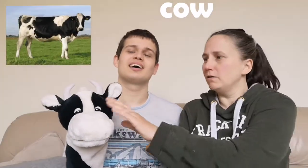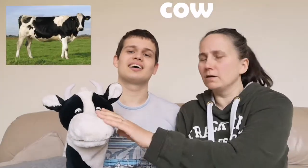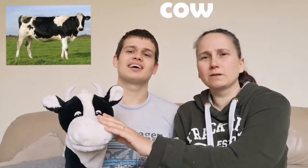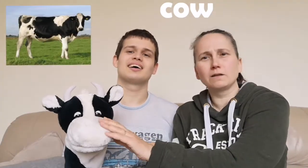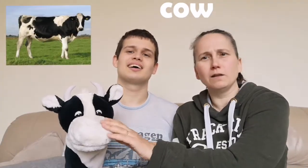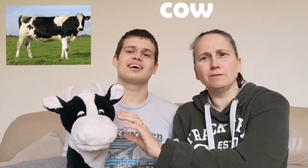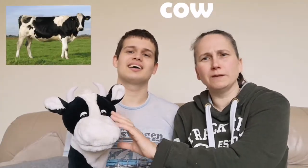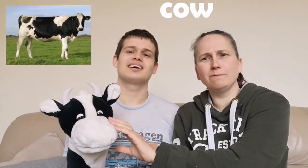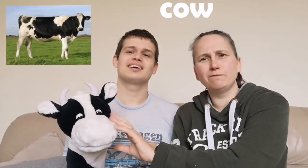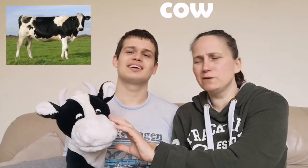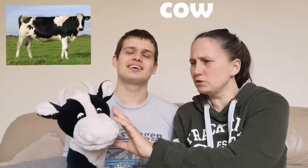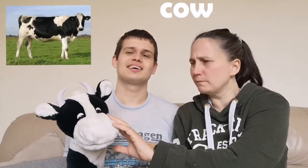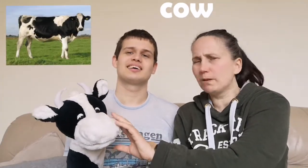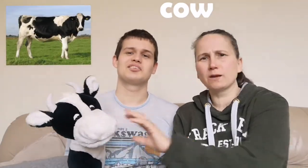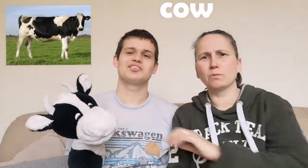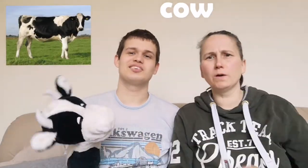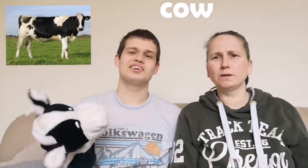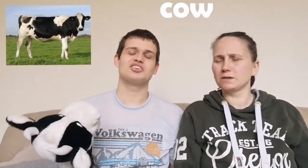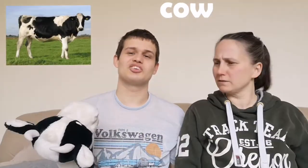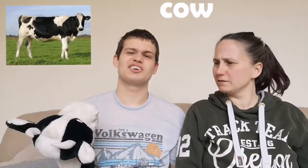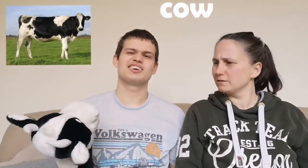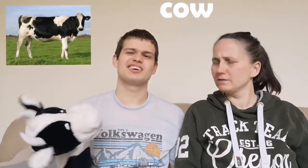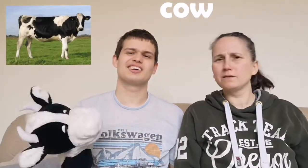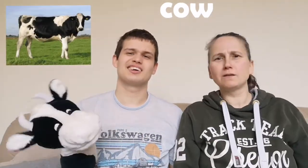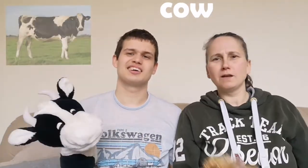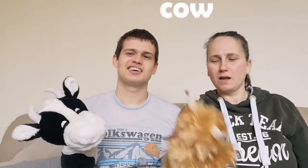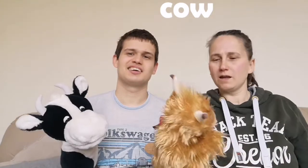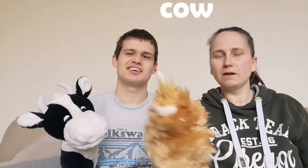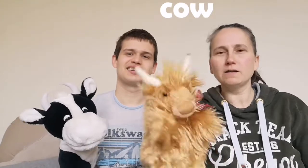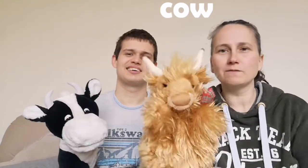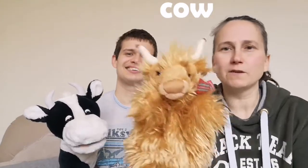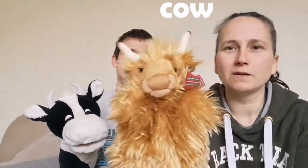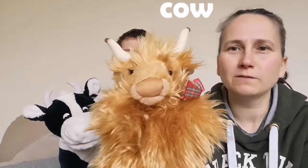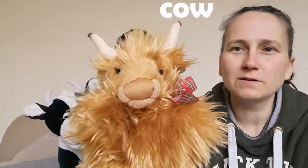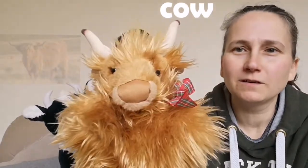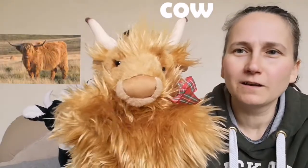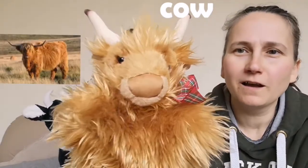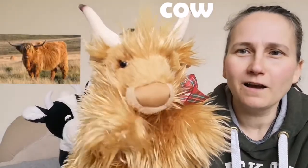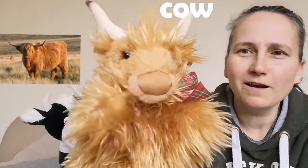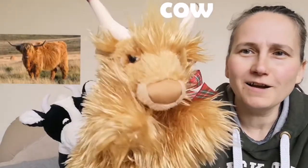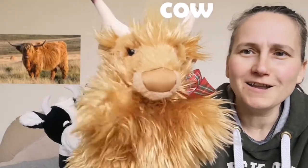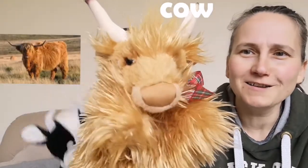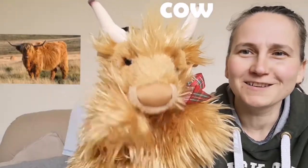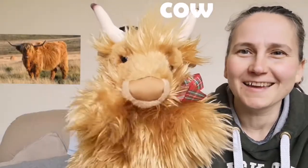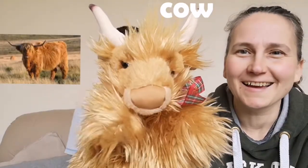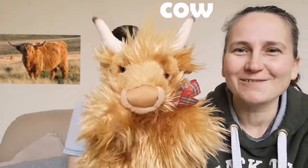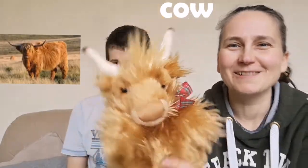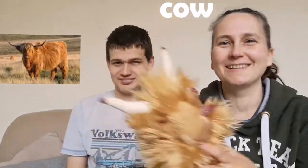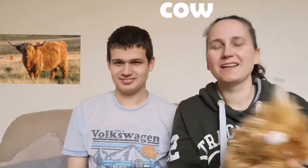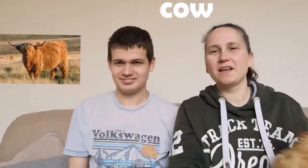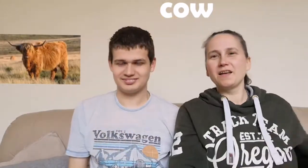Oh, lovely. Frisian, black and white. Frisian. And I found a Highland cow.